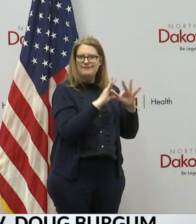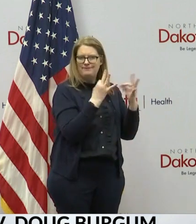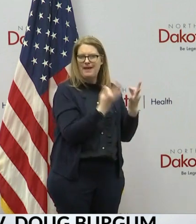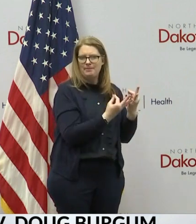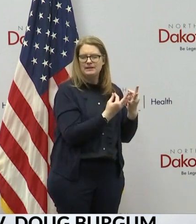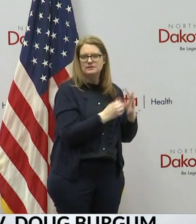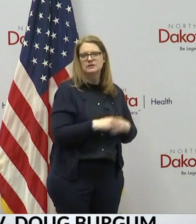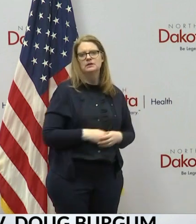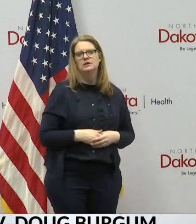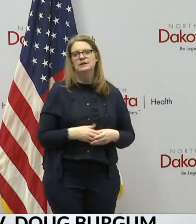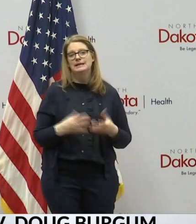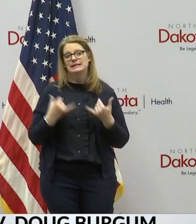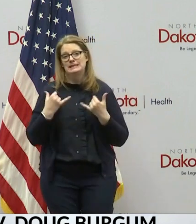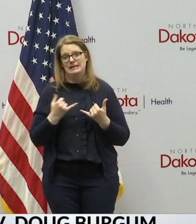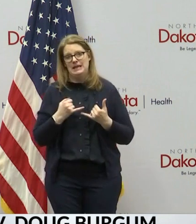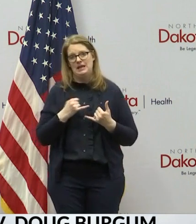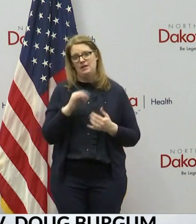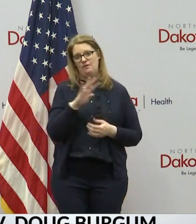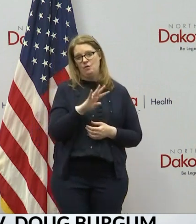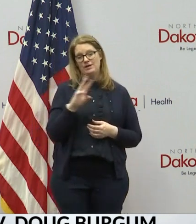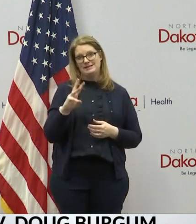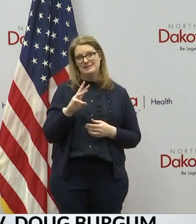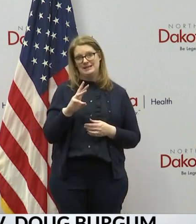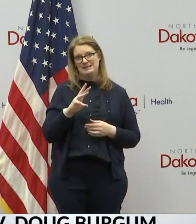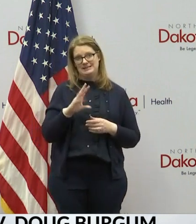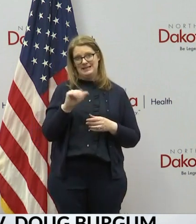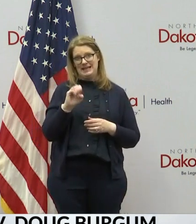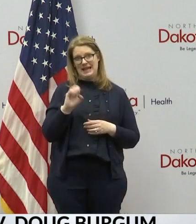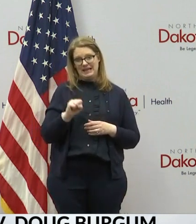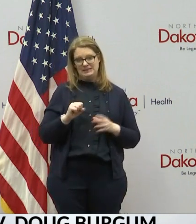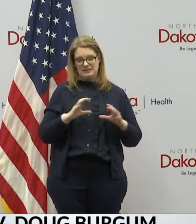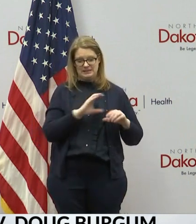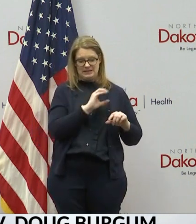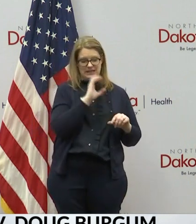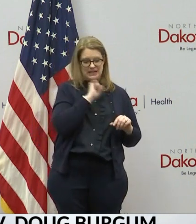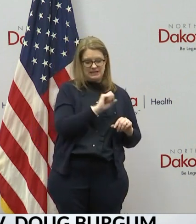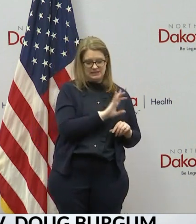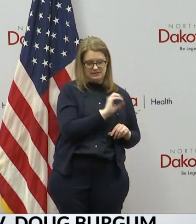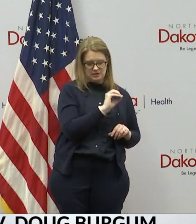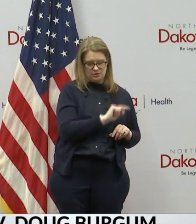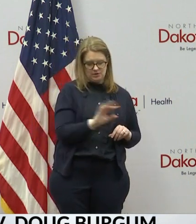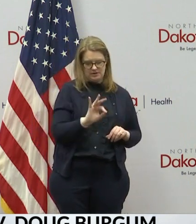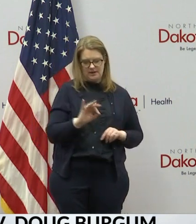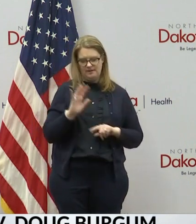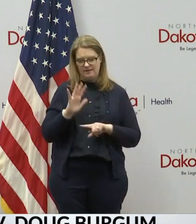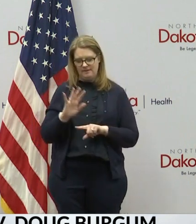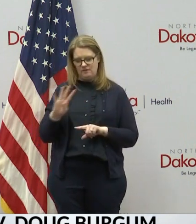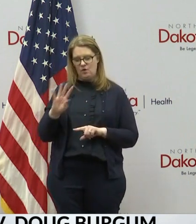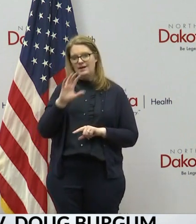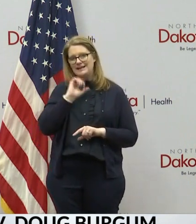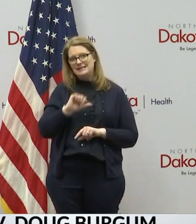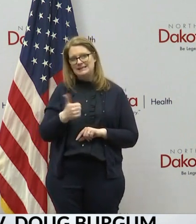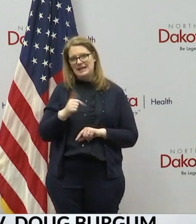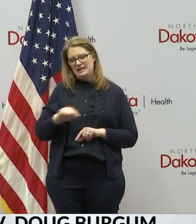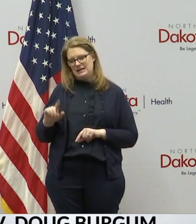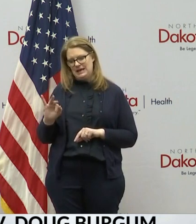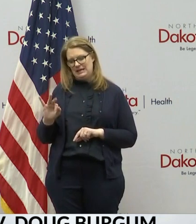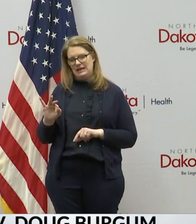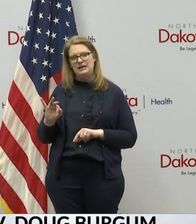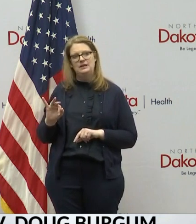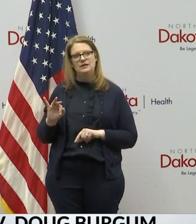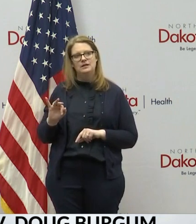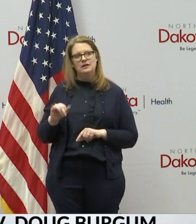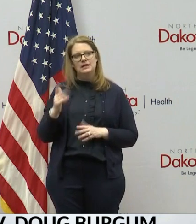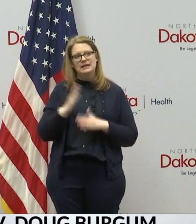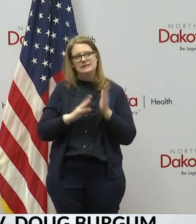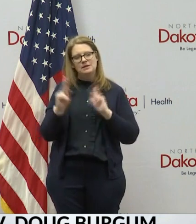families. As of today, we've only had 46 confirmed cases in the 0 to 9-year-old range, 54 cases in the 10 to 19-year-old range.